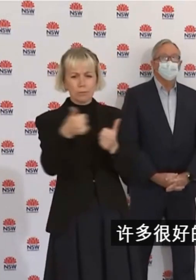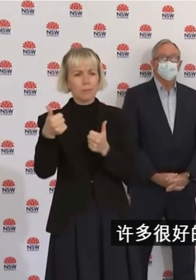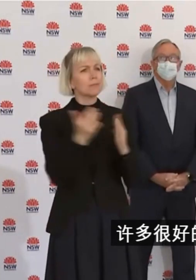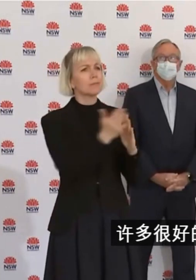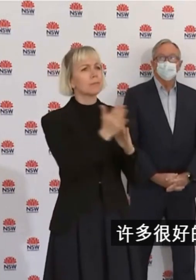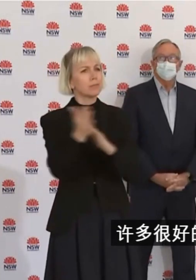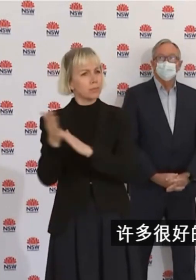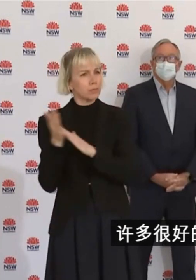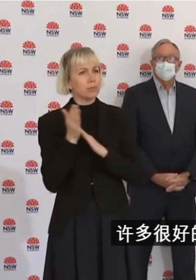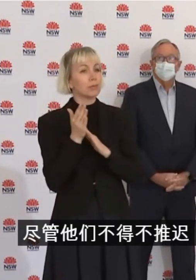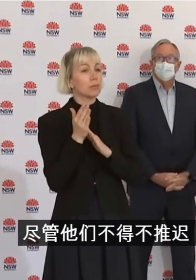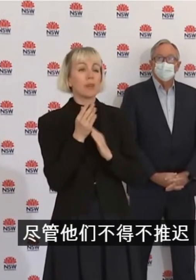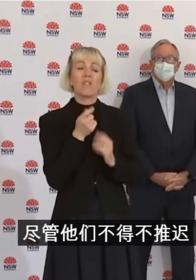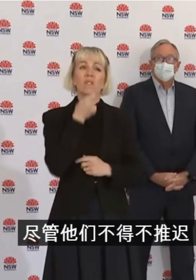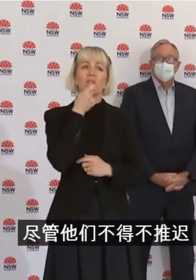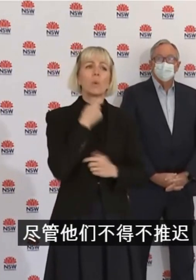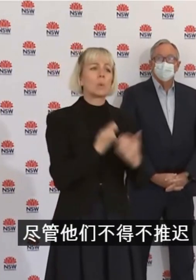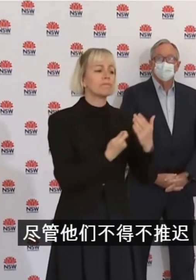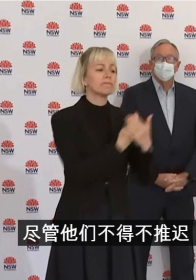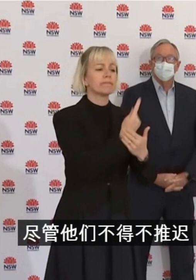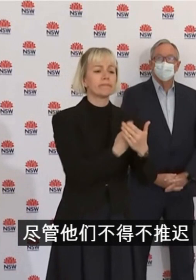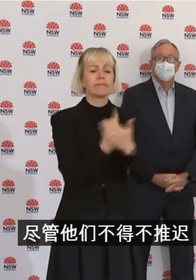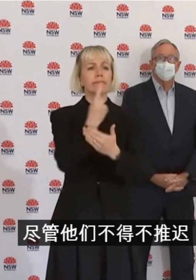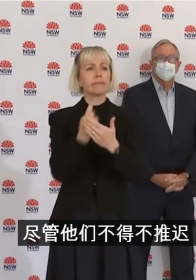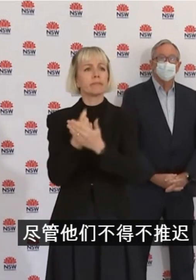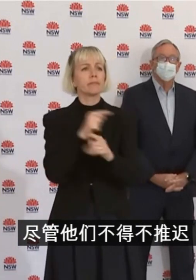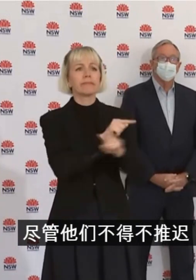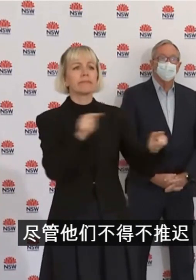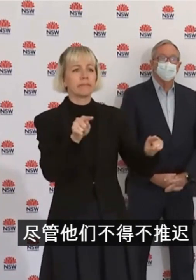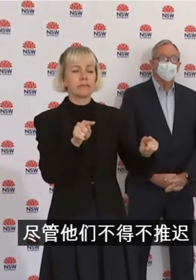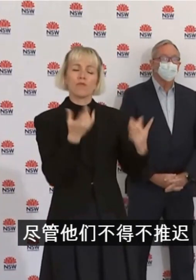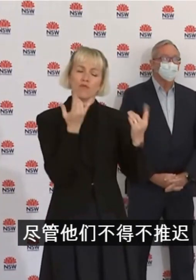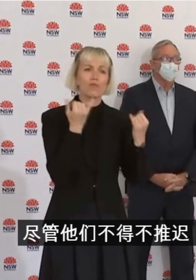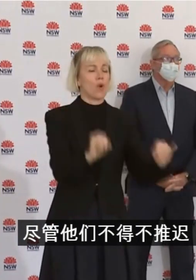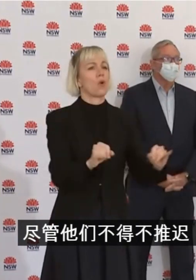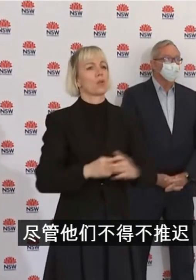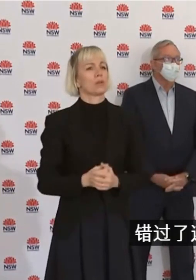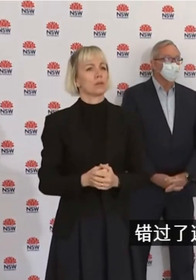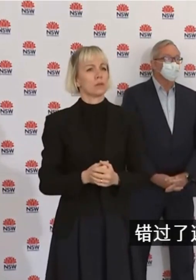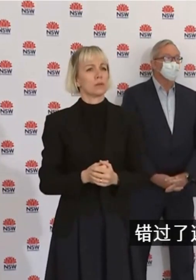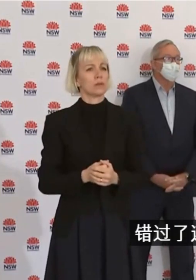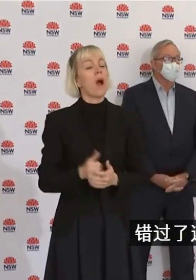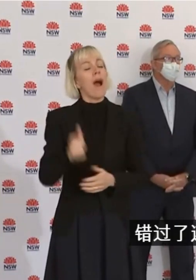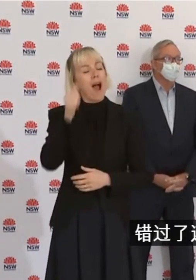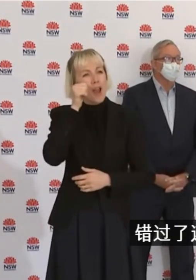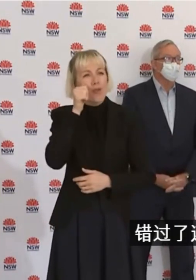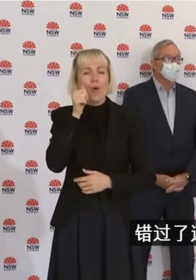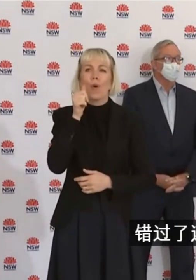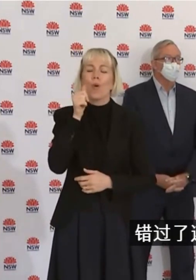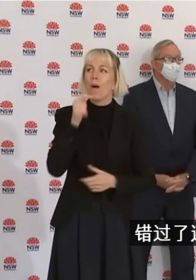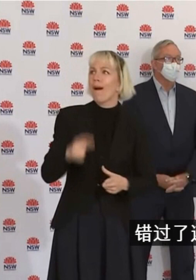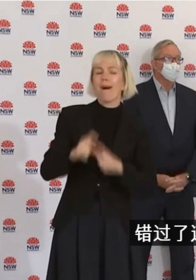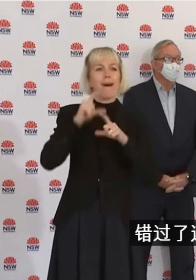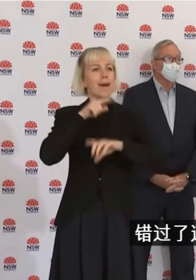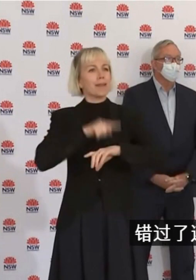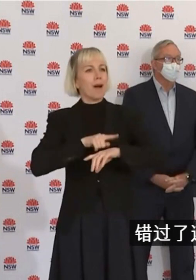where people, despite the disruption it brings to their life, despite the things they have to put off and miss out, are